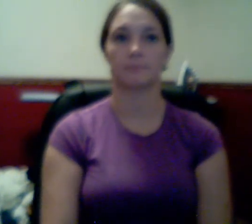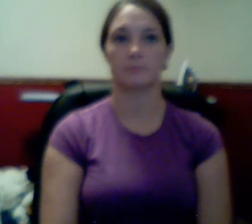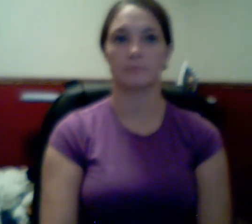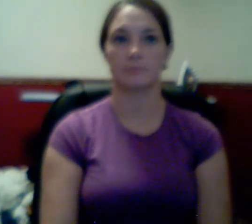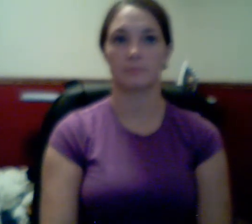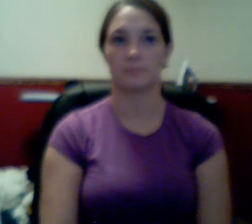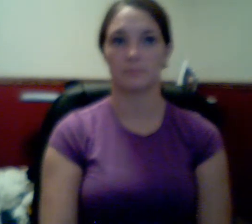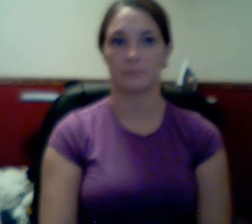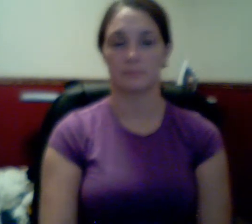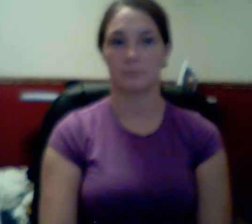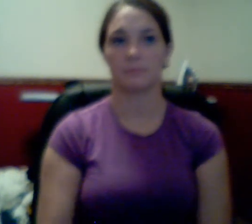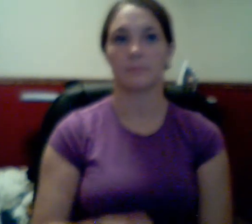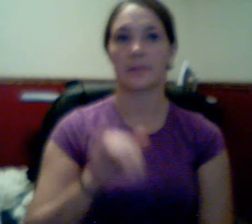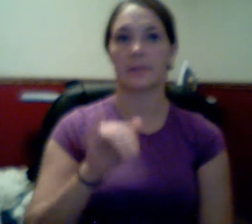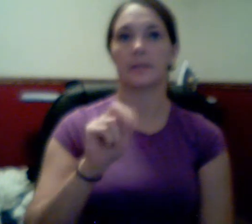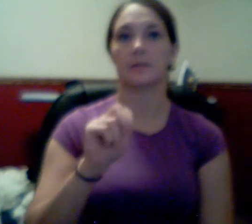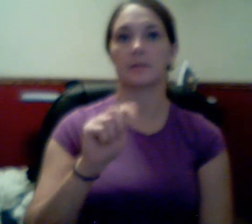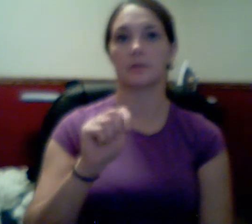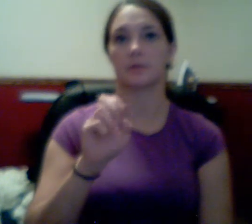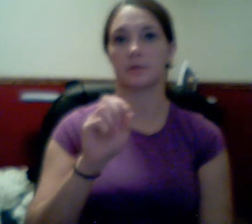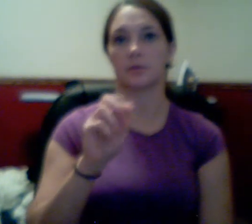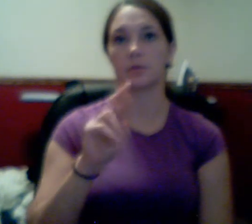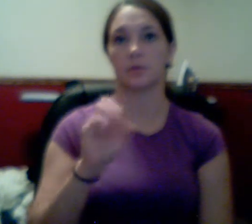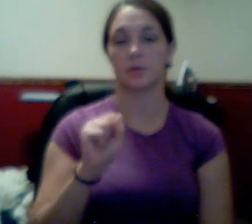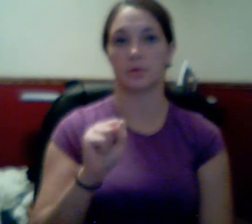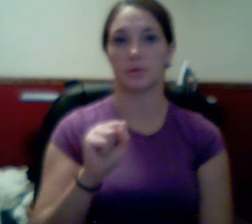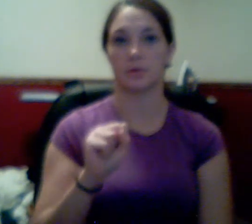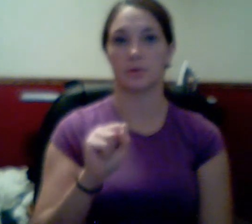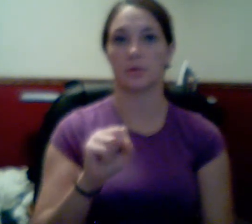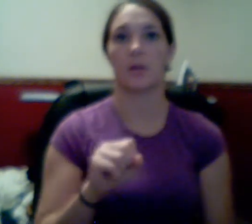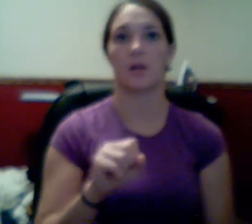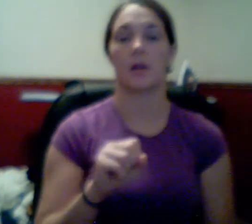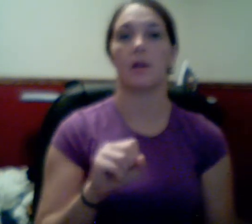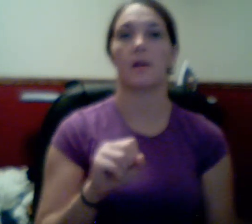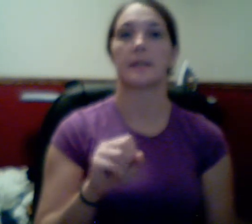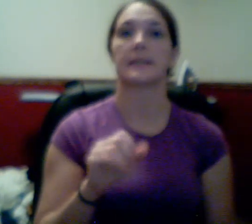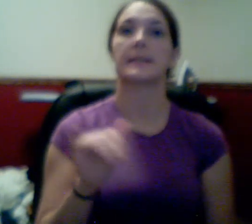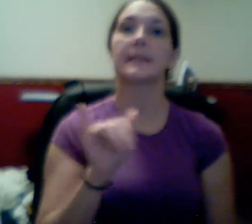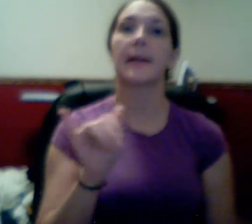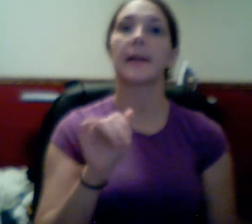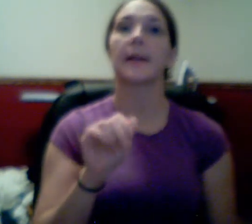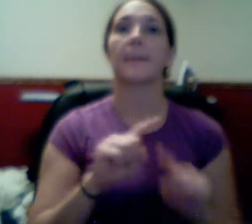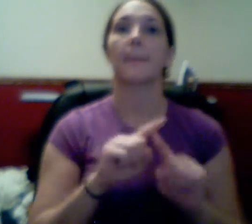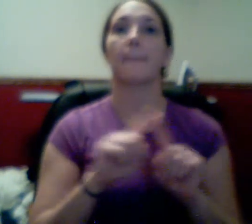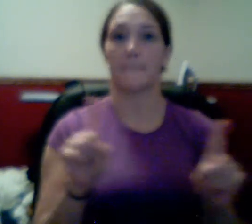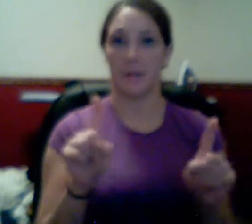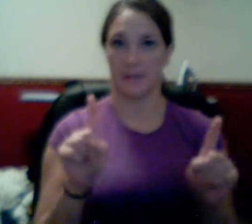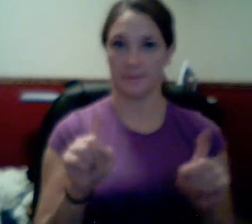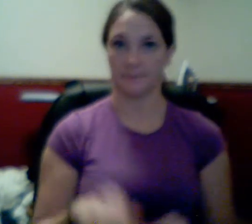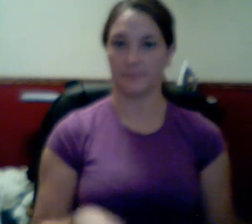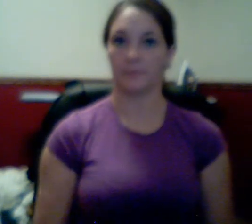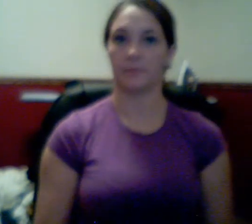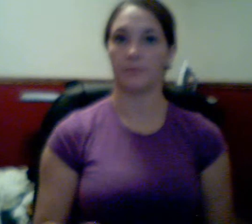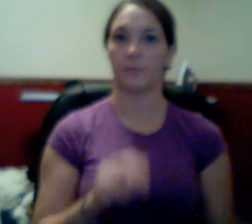Integers would be the same thing, but we have an additional key to work with, and that would be the negation,